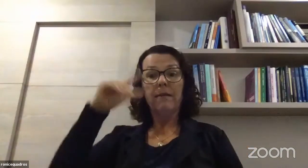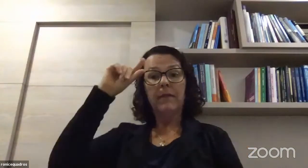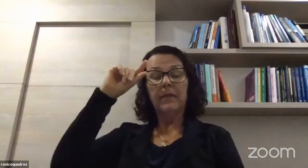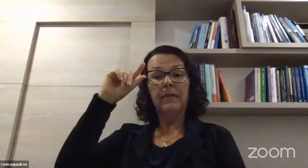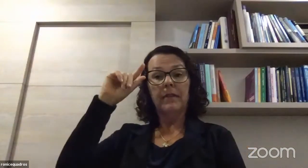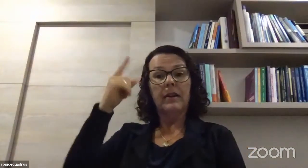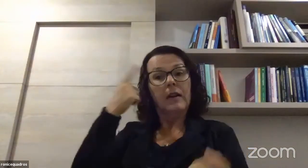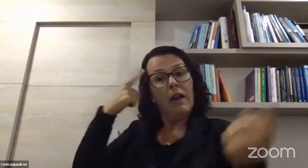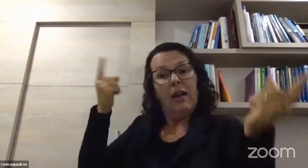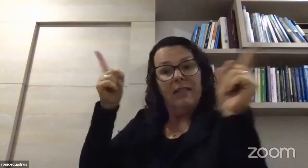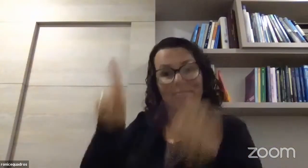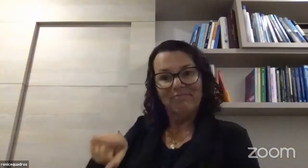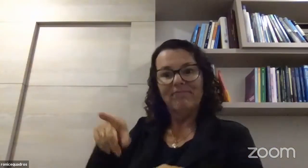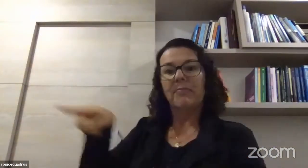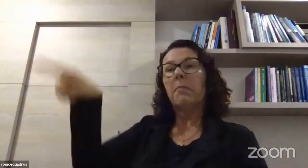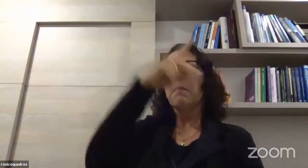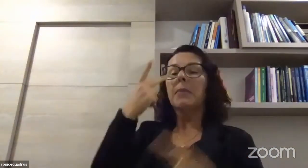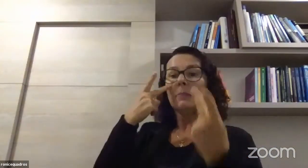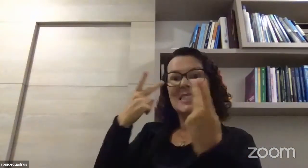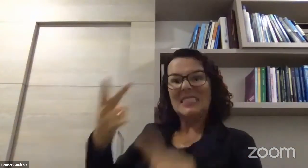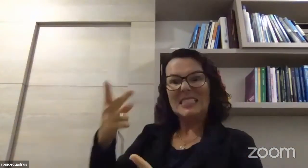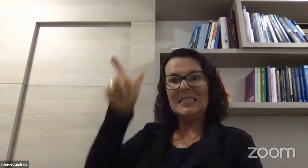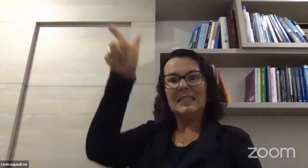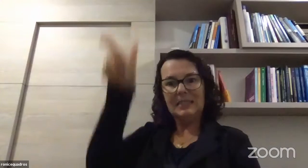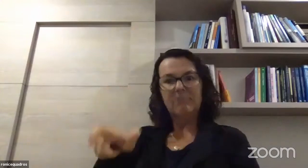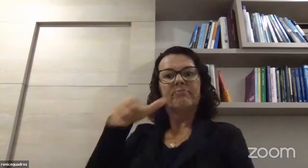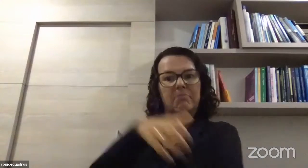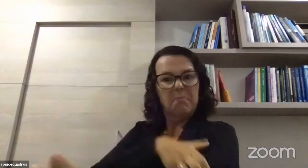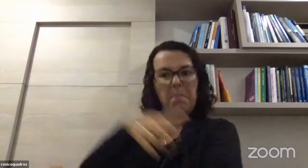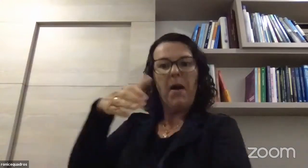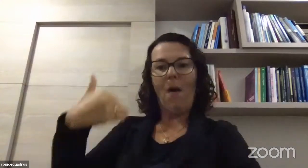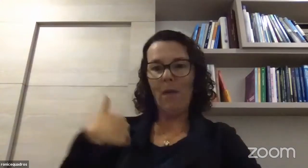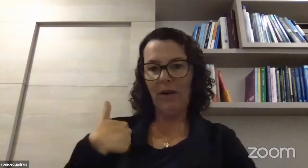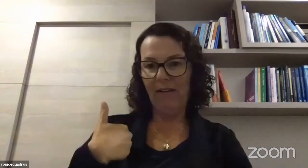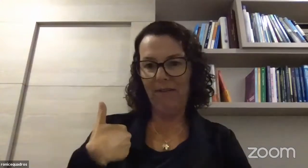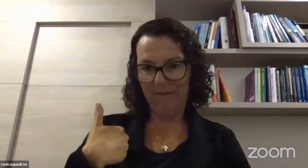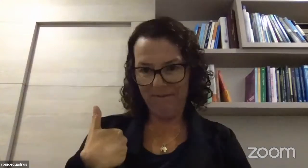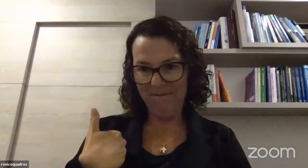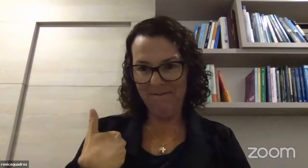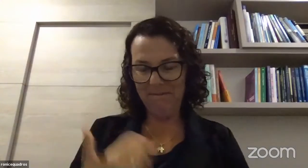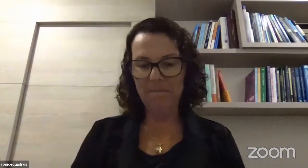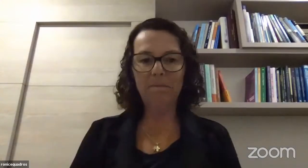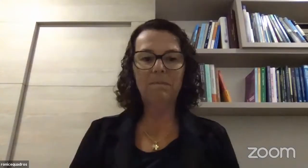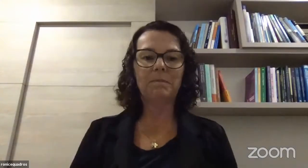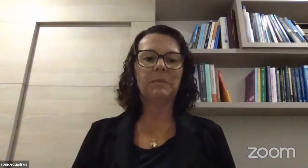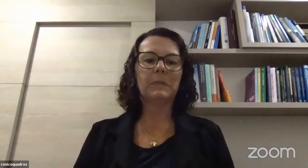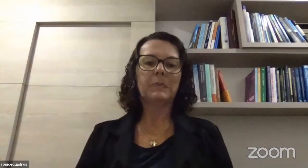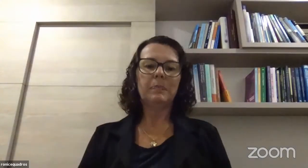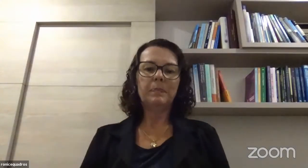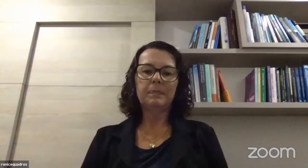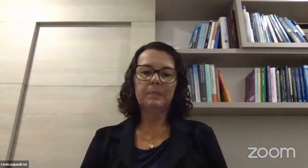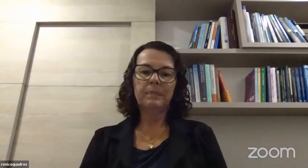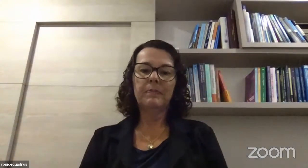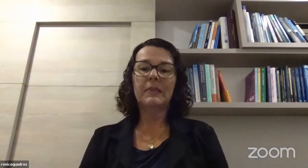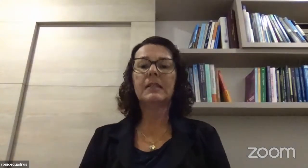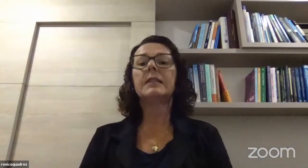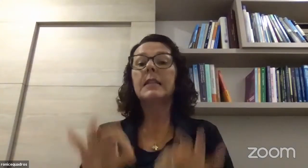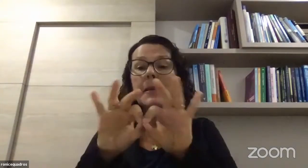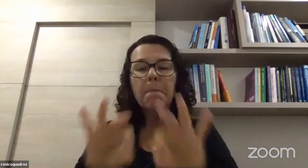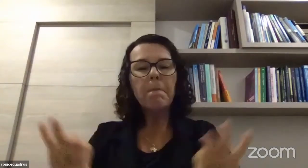more involvement. And that's primarily because we've seen that they have been empowered,